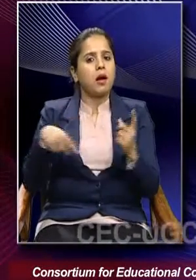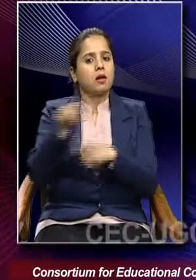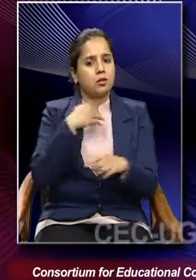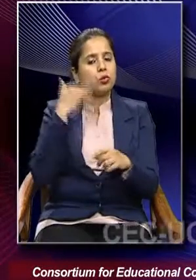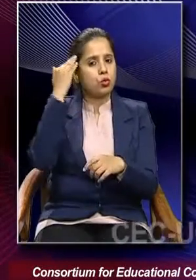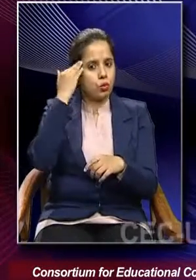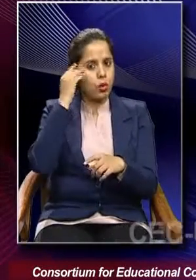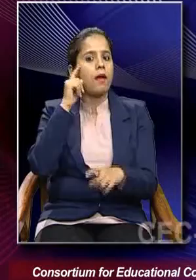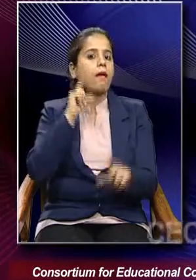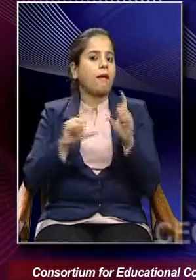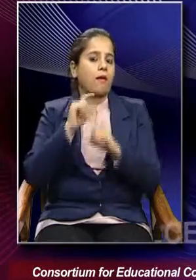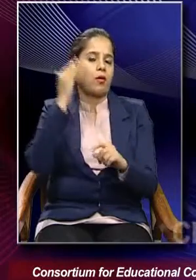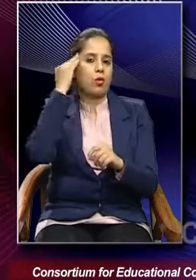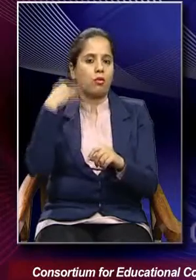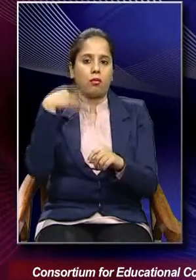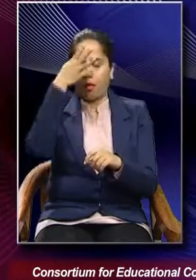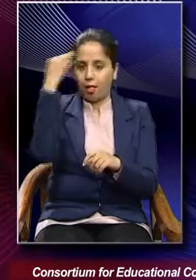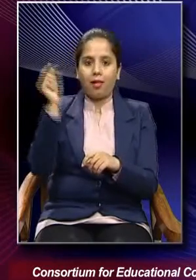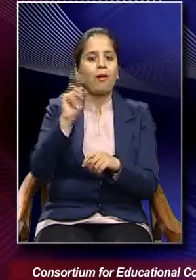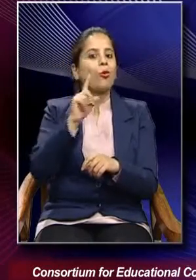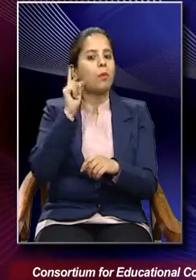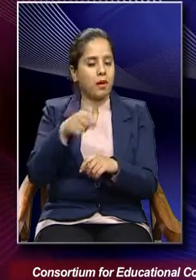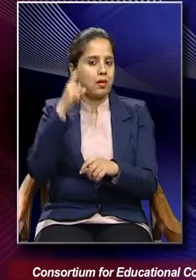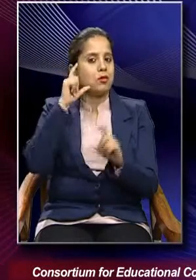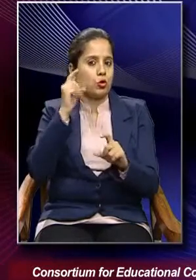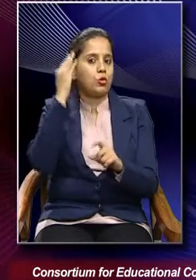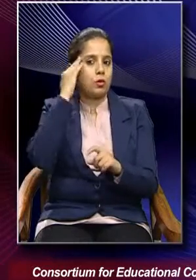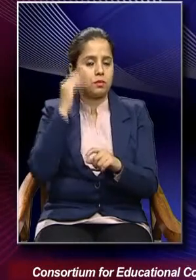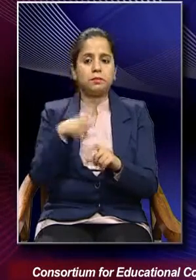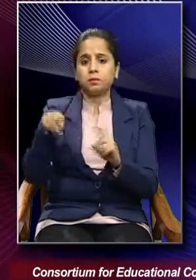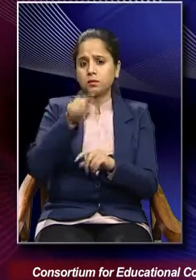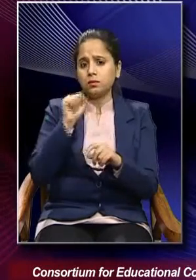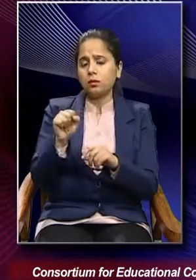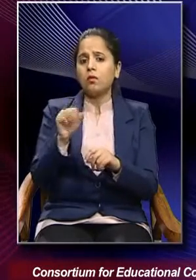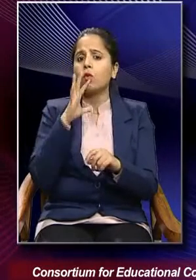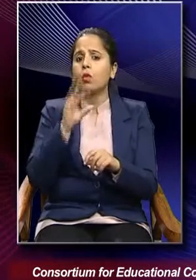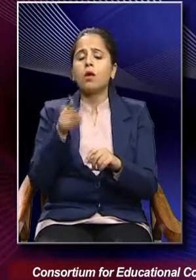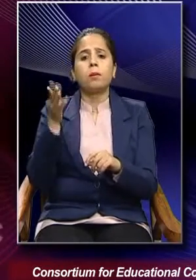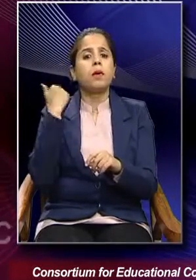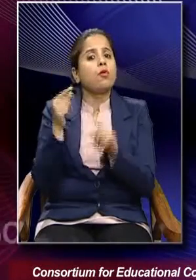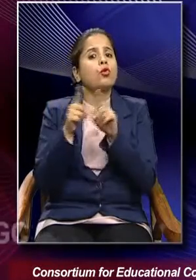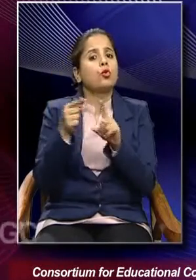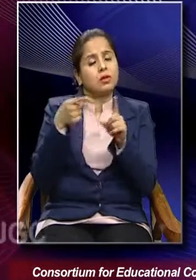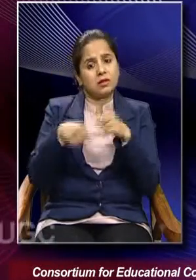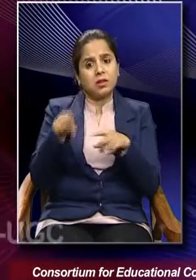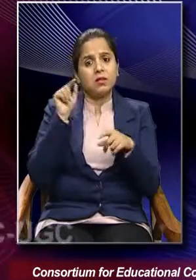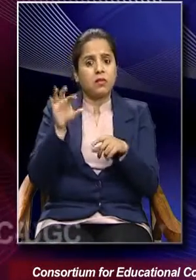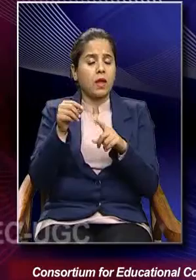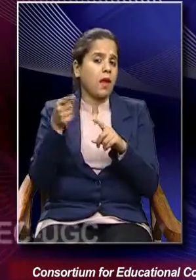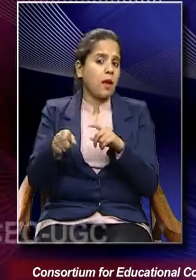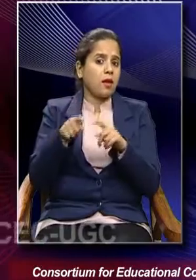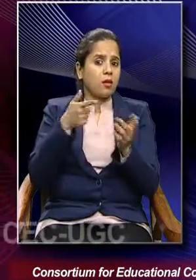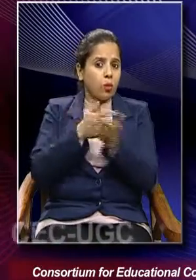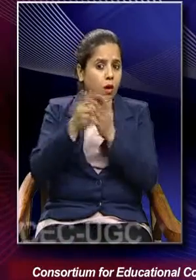taken care of and must be accounted for. Therefore, the role that was played by the peasants,